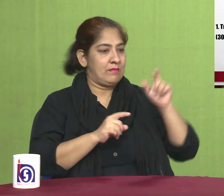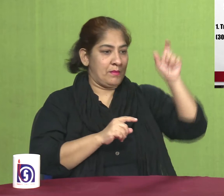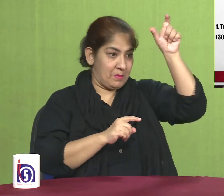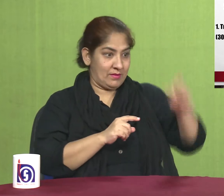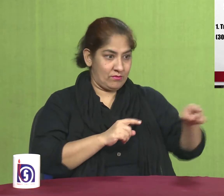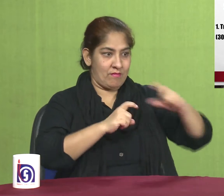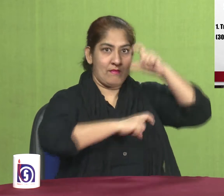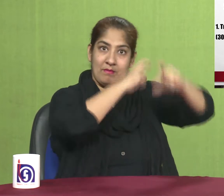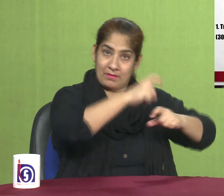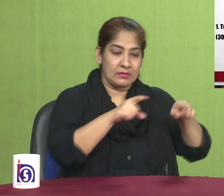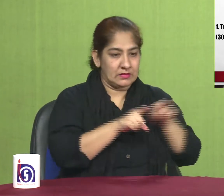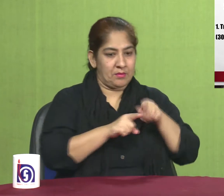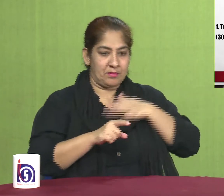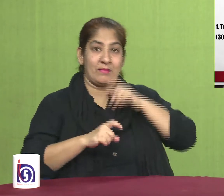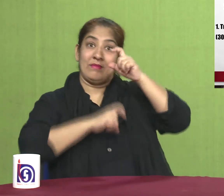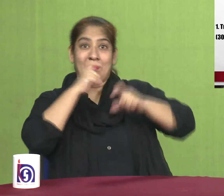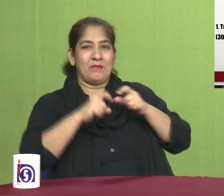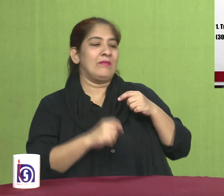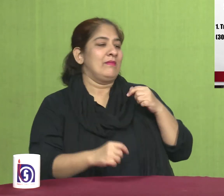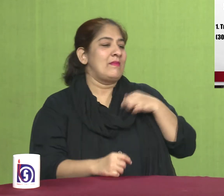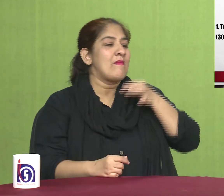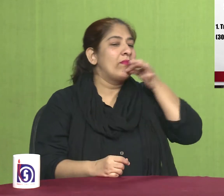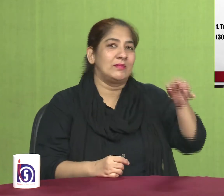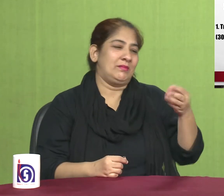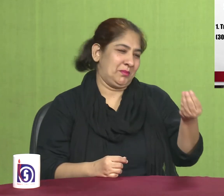This is for a time period of